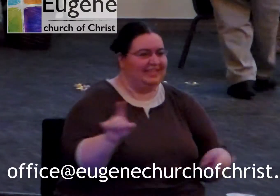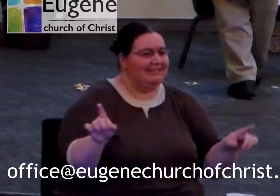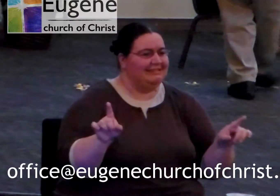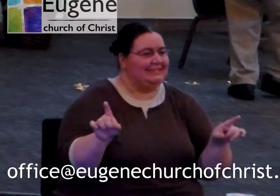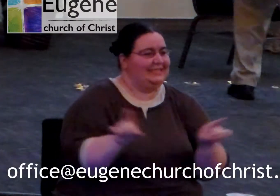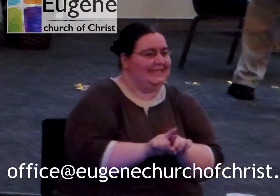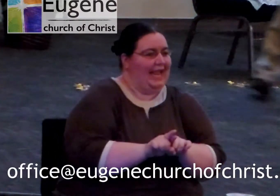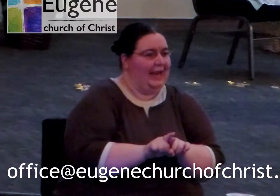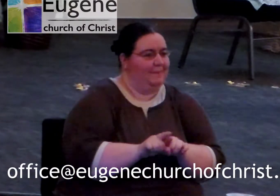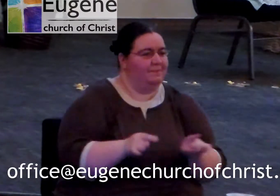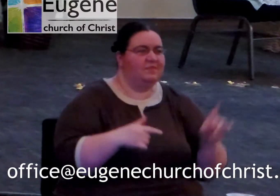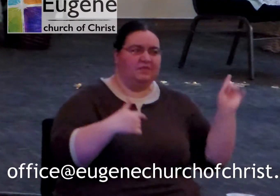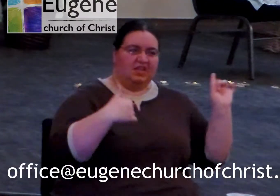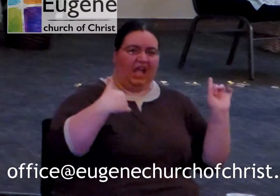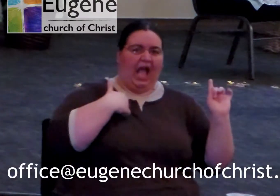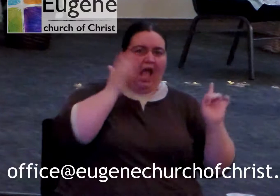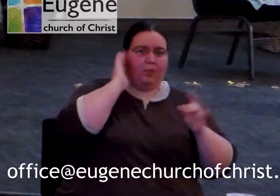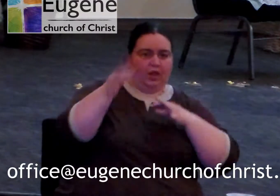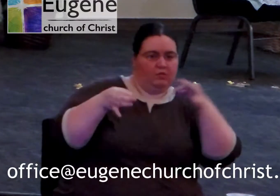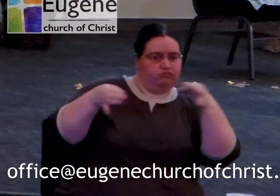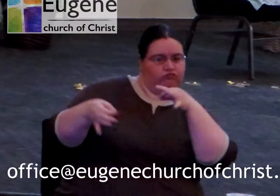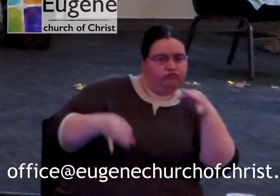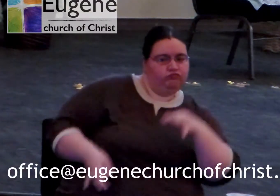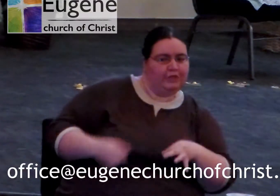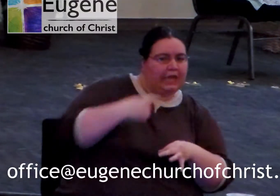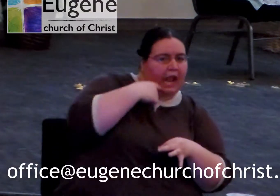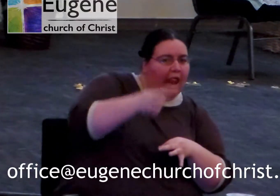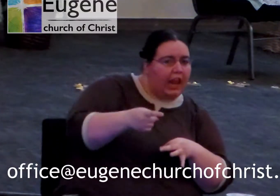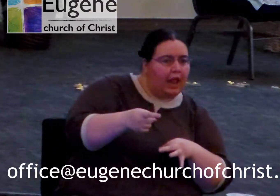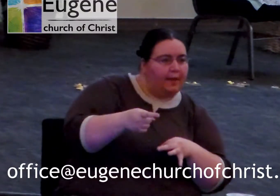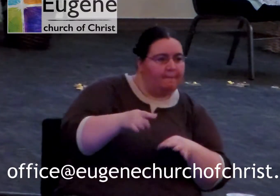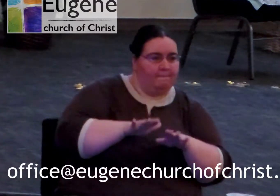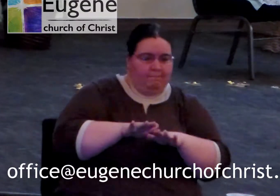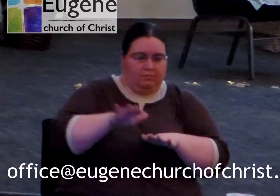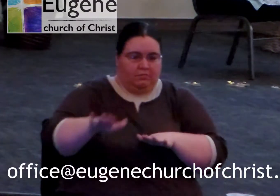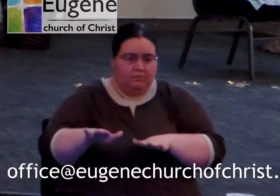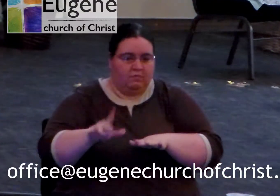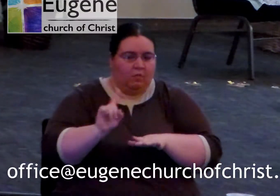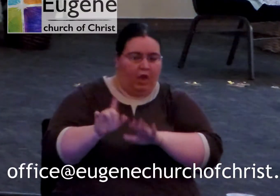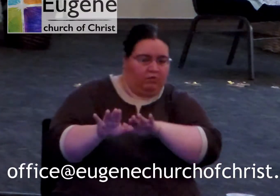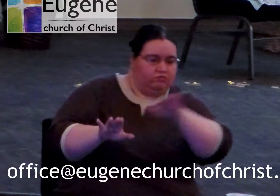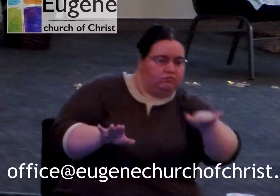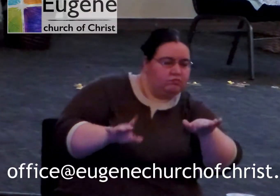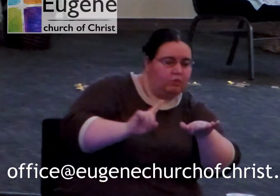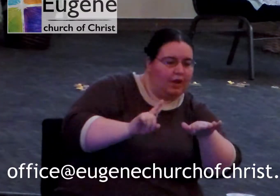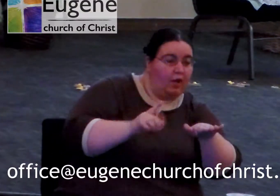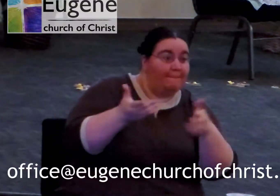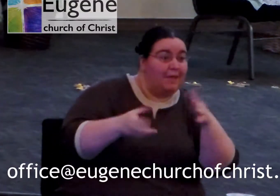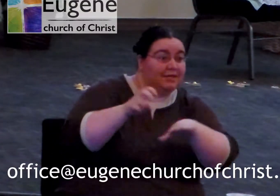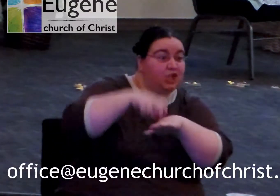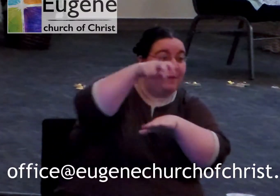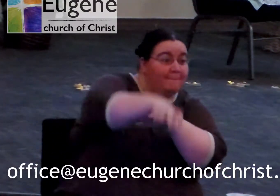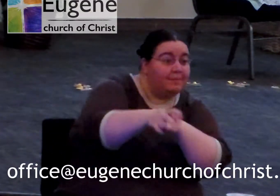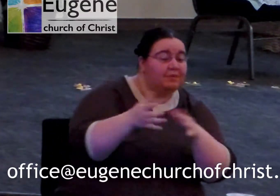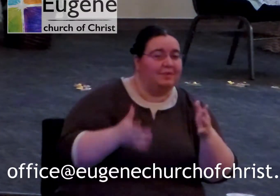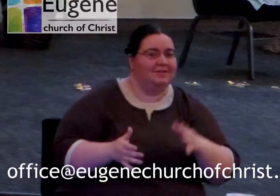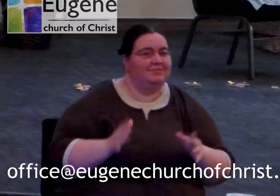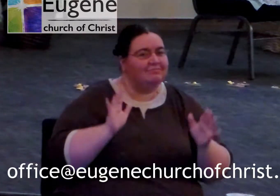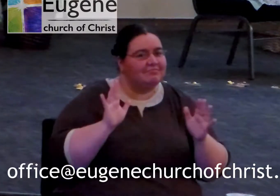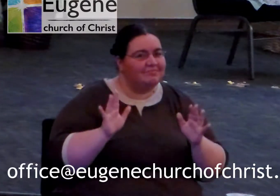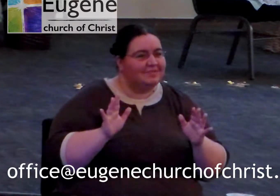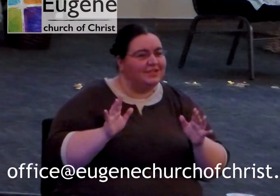okay? I'm going to visually tell him, put a foot here, put a foot here. May have him jump, may have him do some things. Now, you guys are free